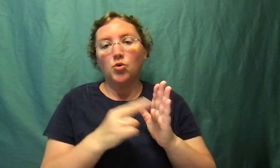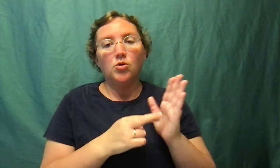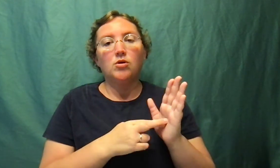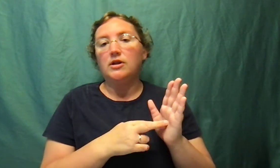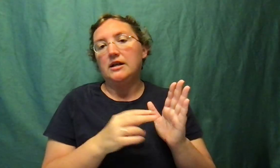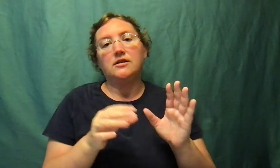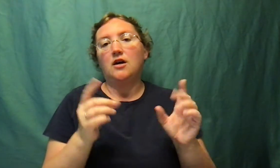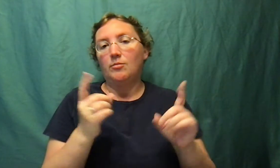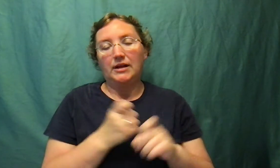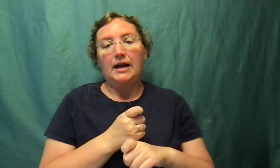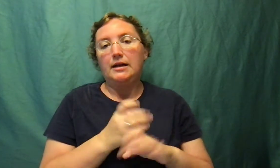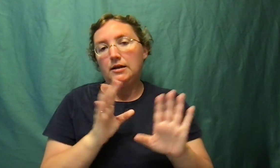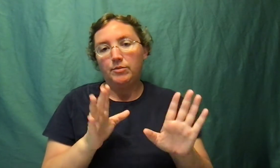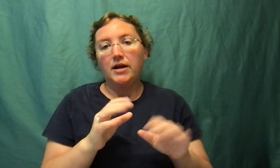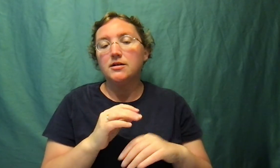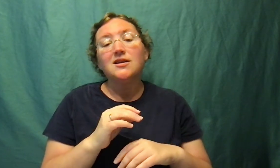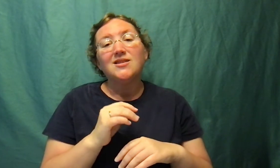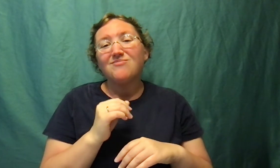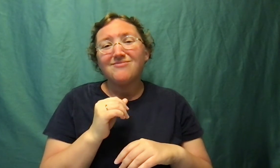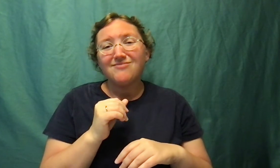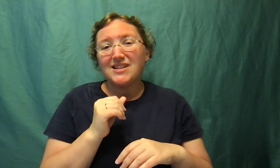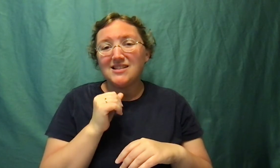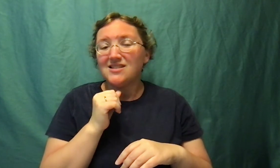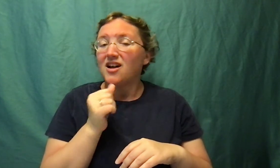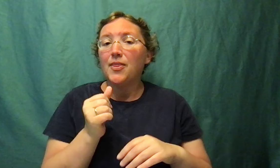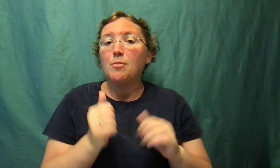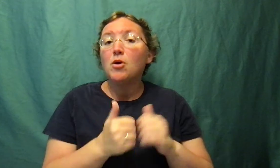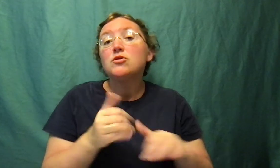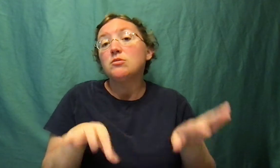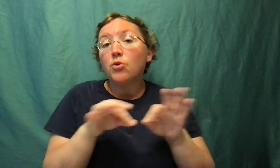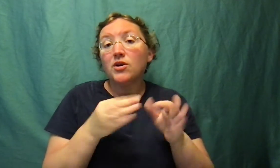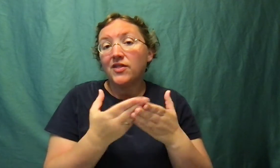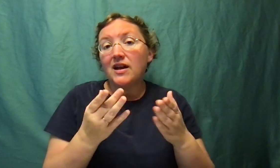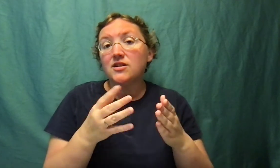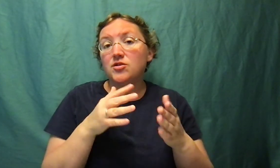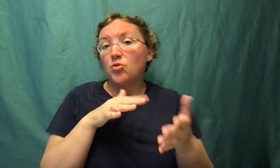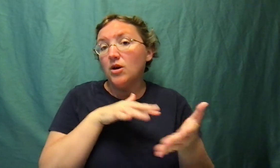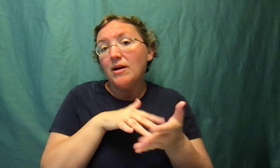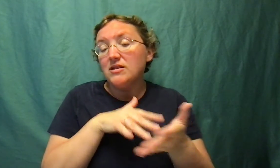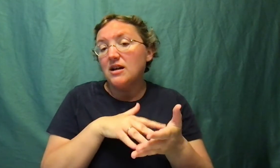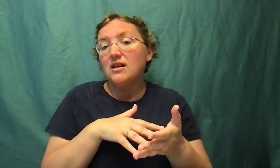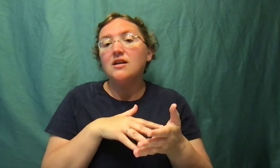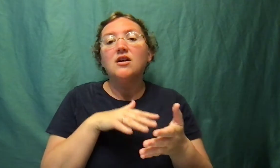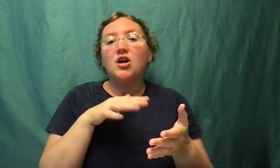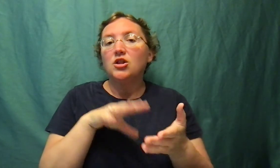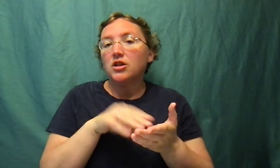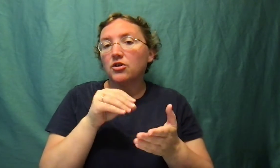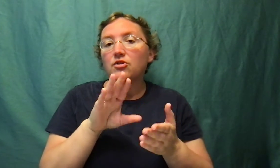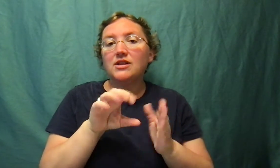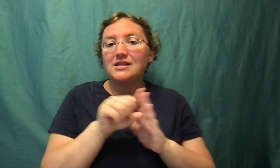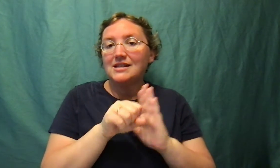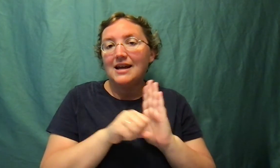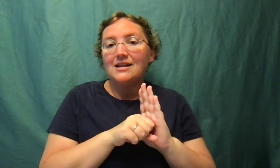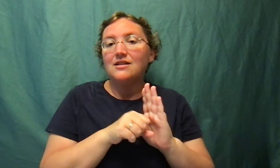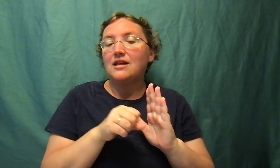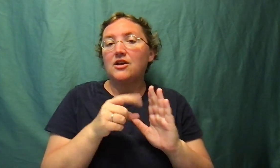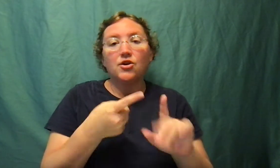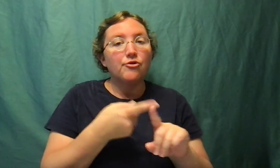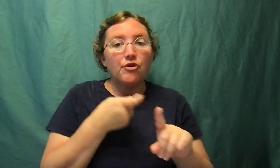rule. It's complicated, but this is not the most important thing to worry about studying. Learn the state that you're